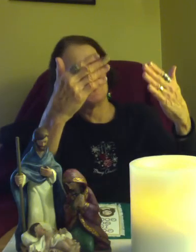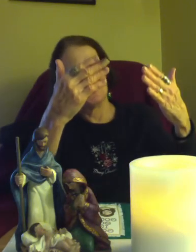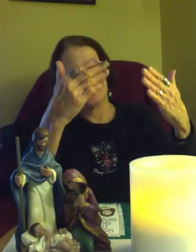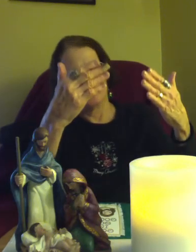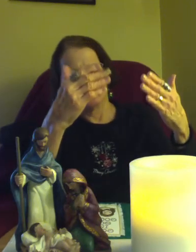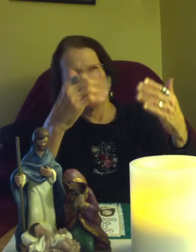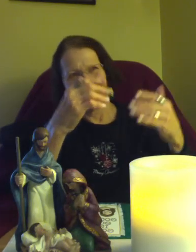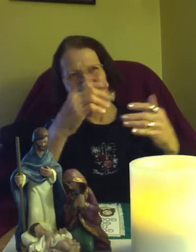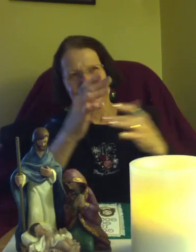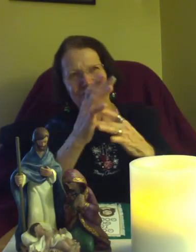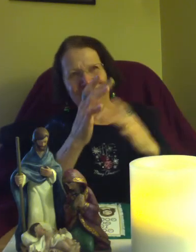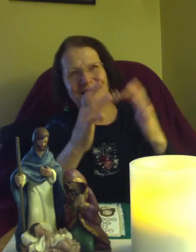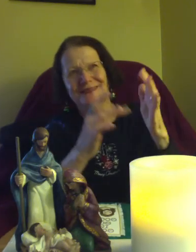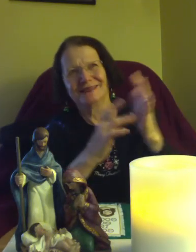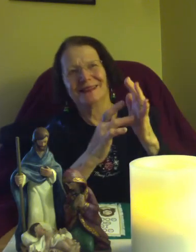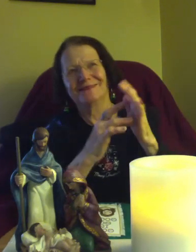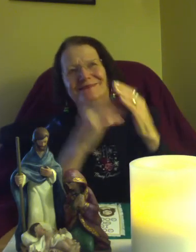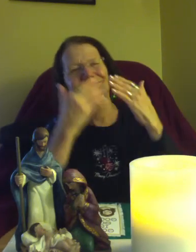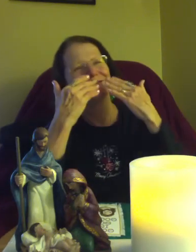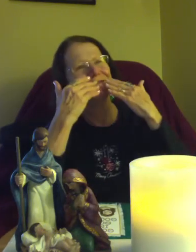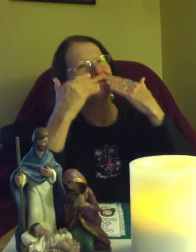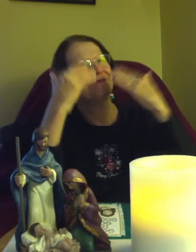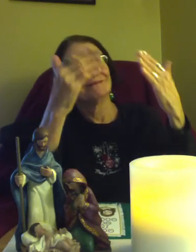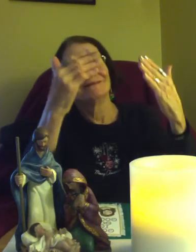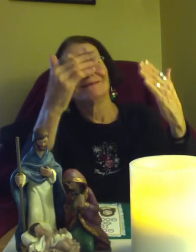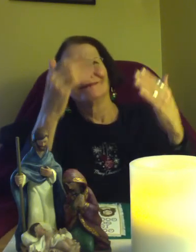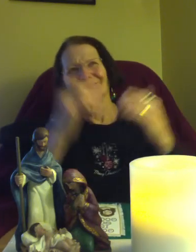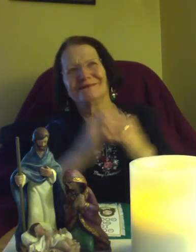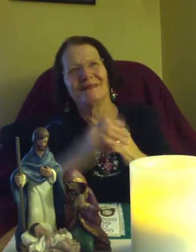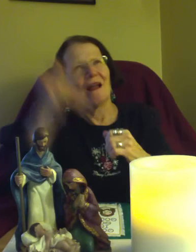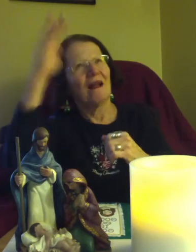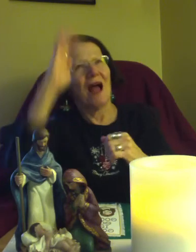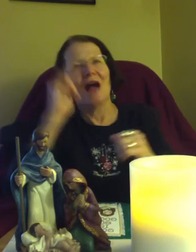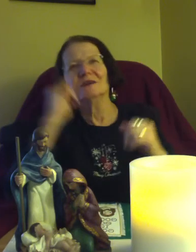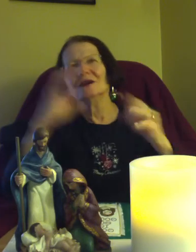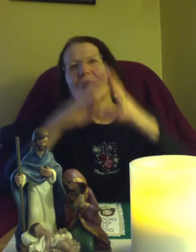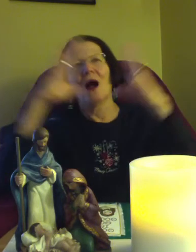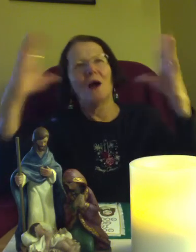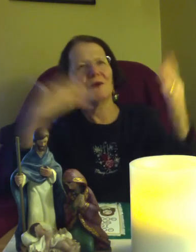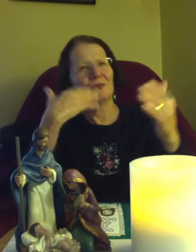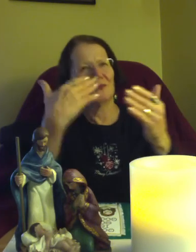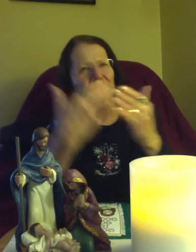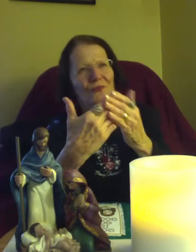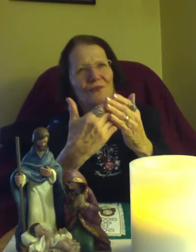That is... That's all good.